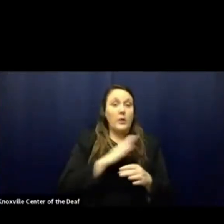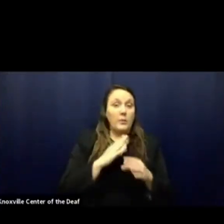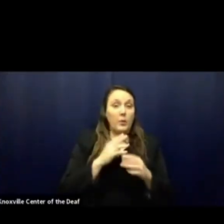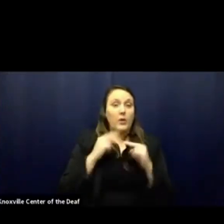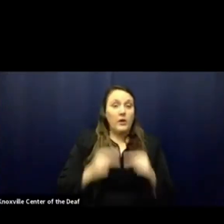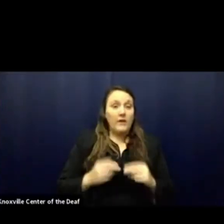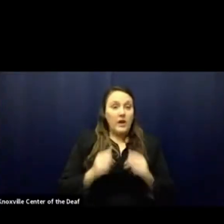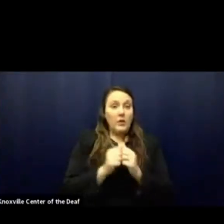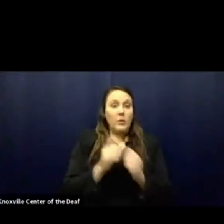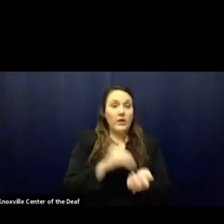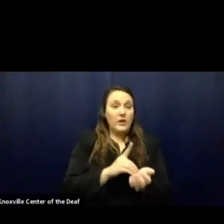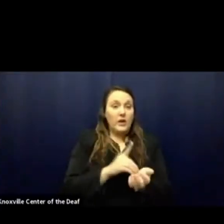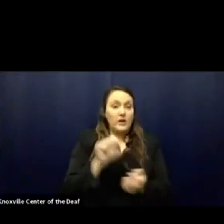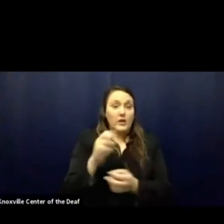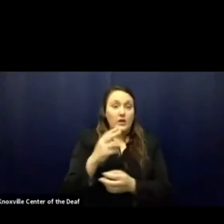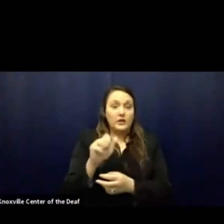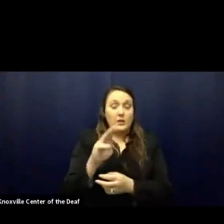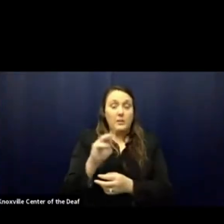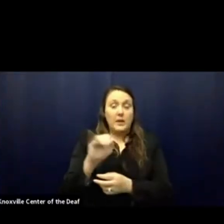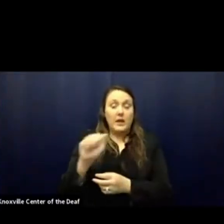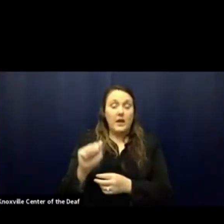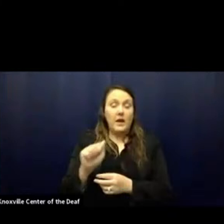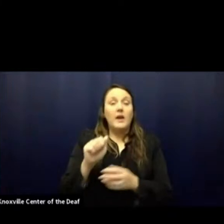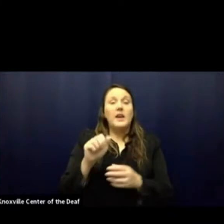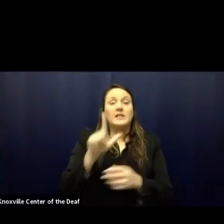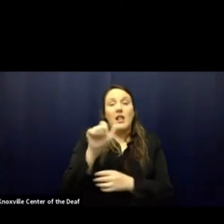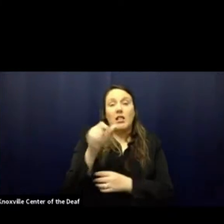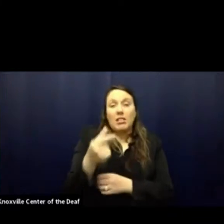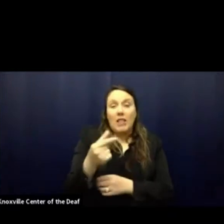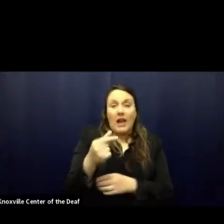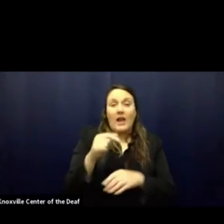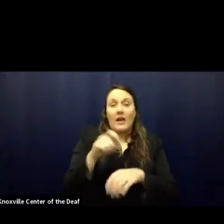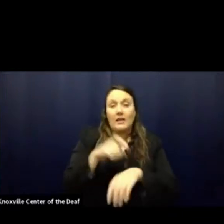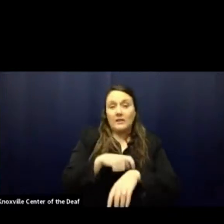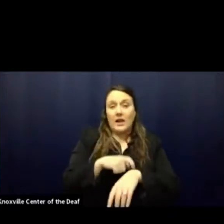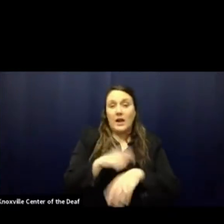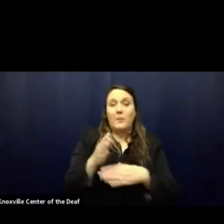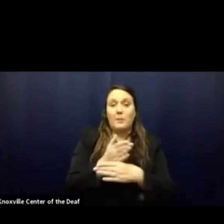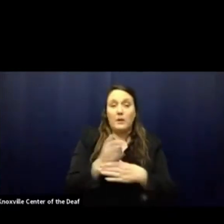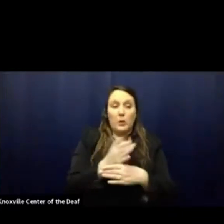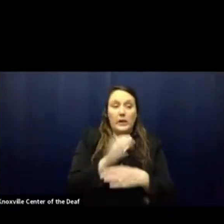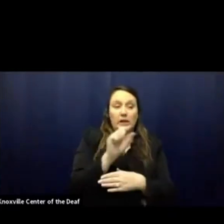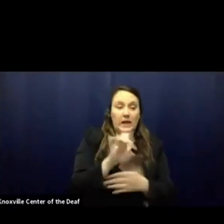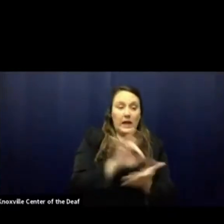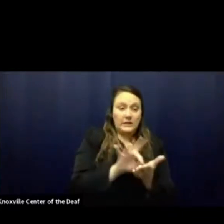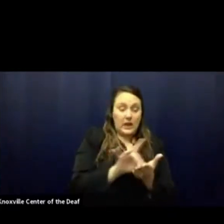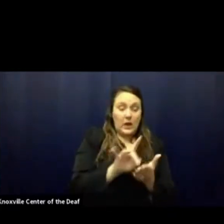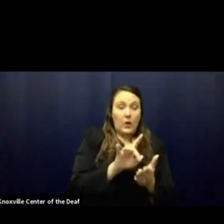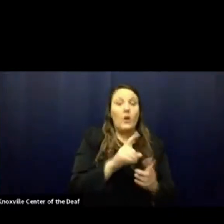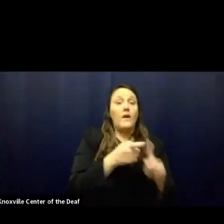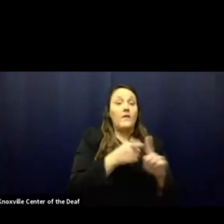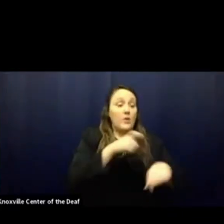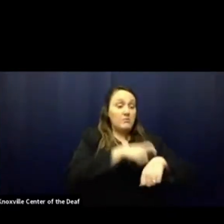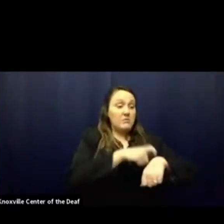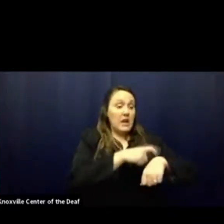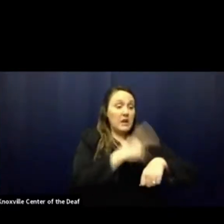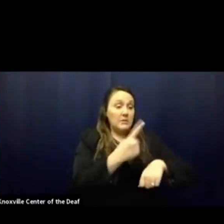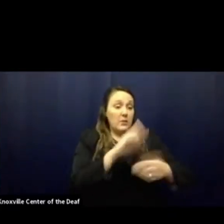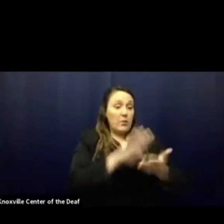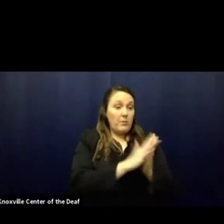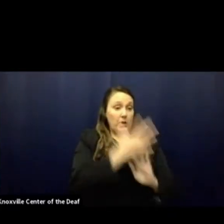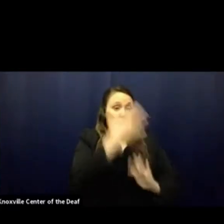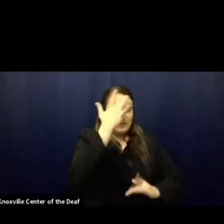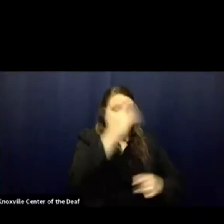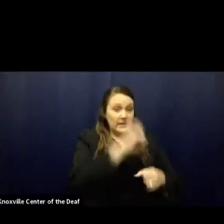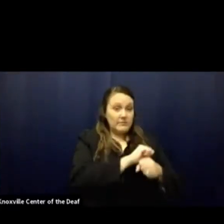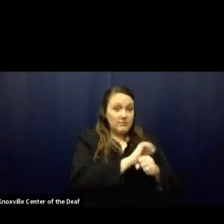Shamia is the lag time between case counts and hospitalizations. So from the time somebody becomes ill with COVID-19 and then they get